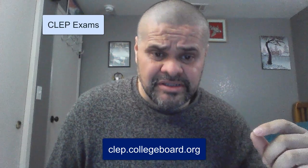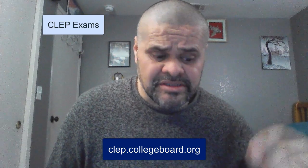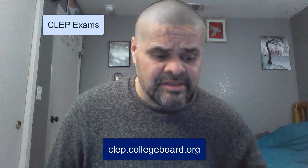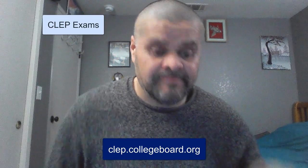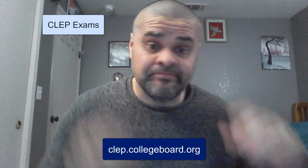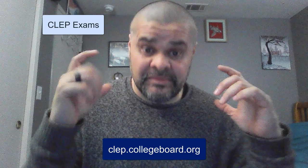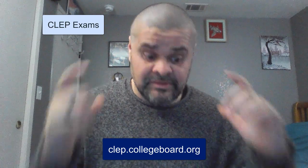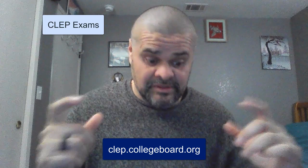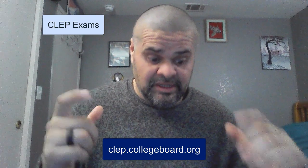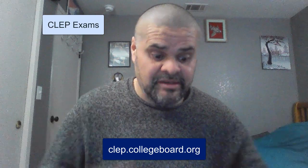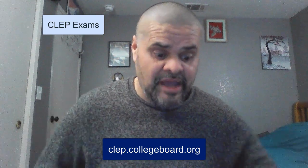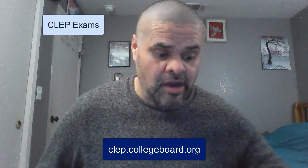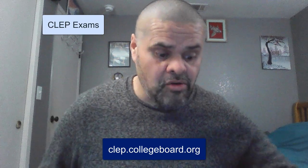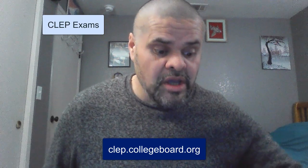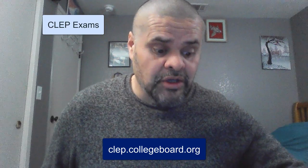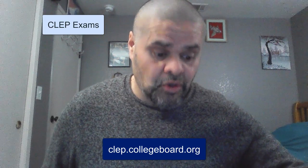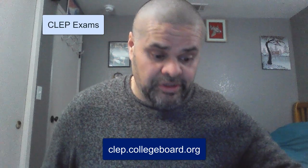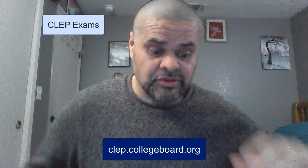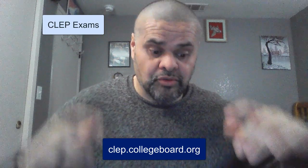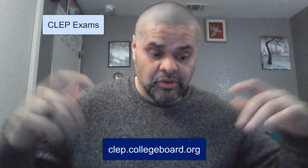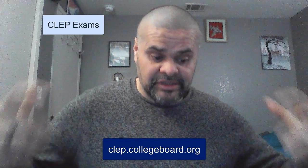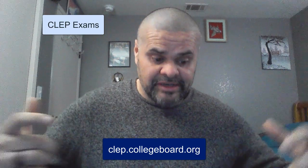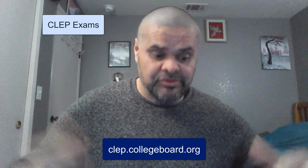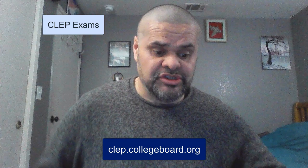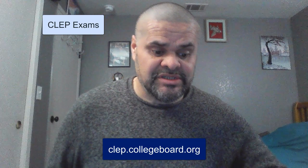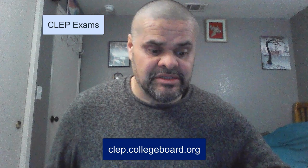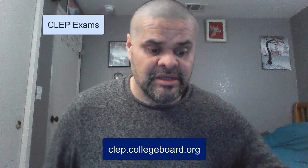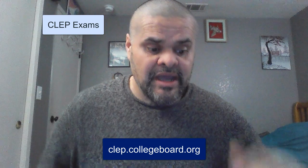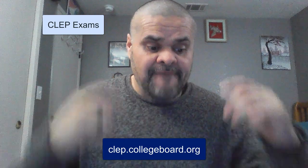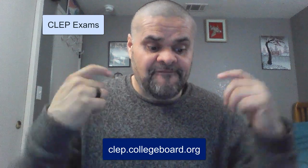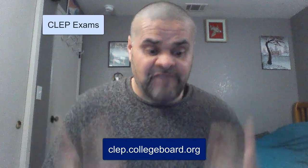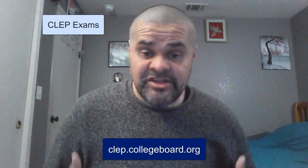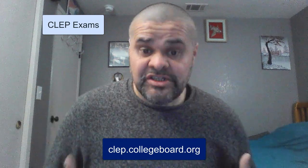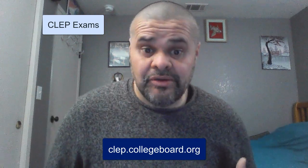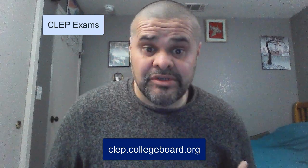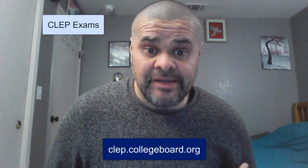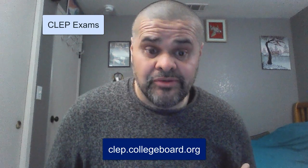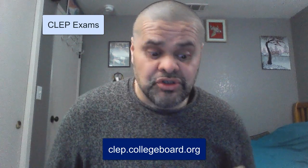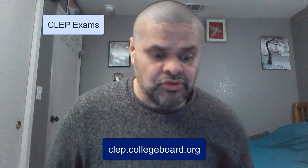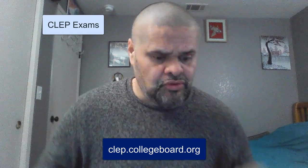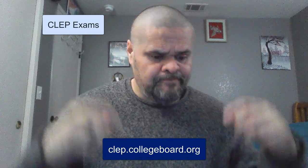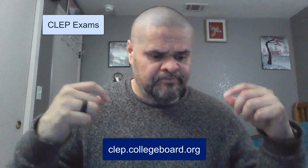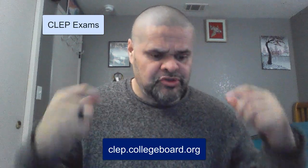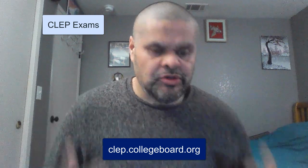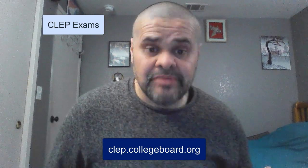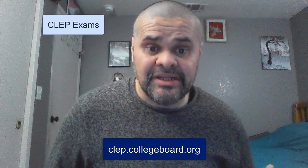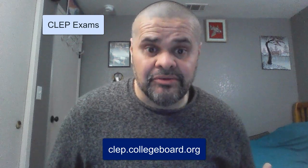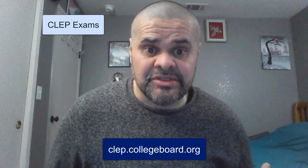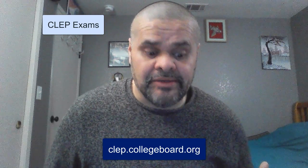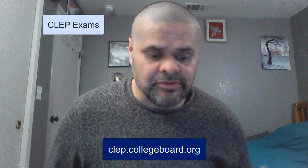pre-calculus. Again, now going into the world languages. French language level 2, German language level